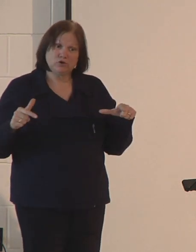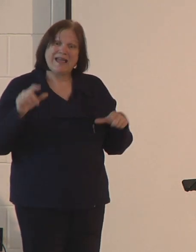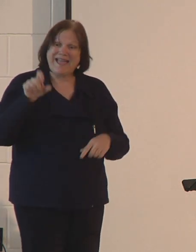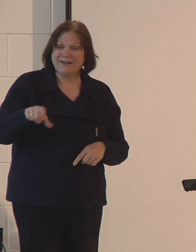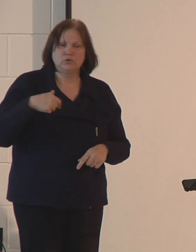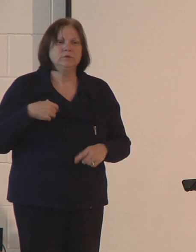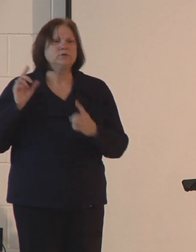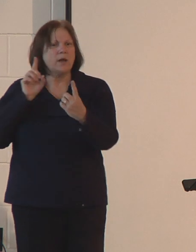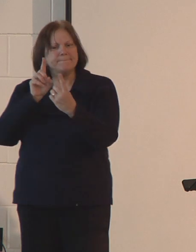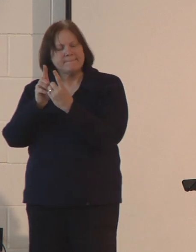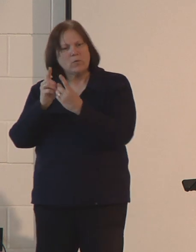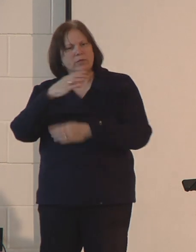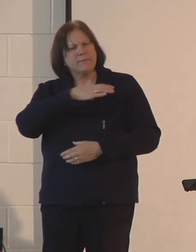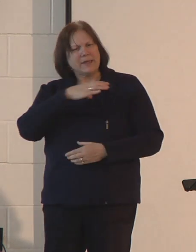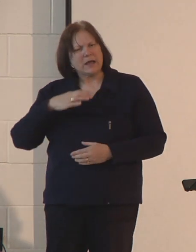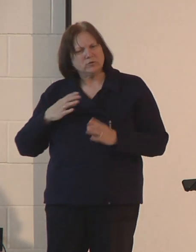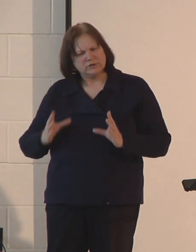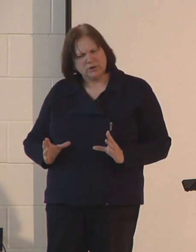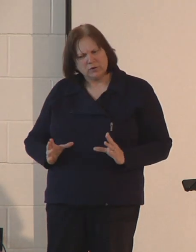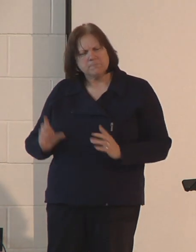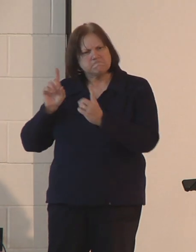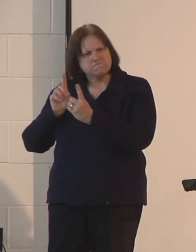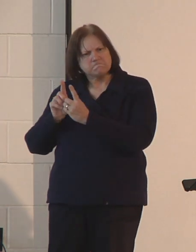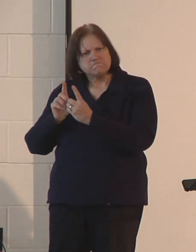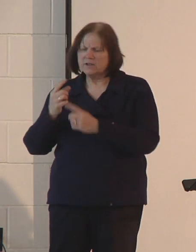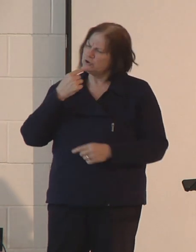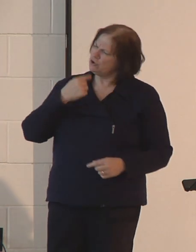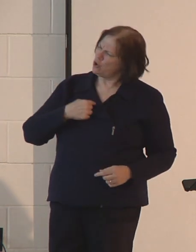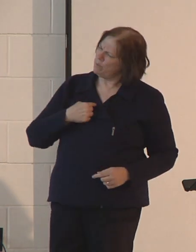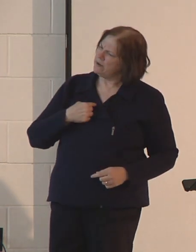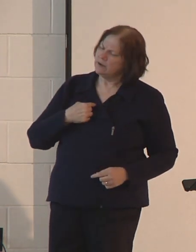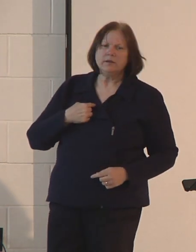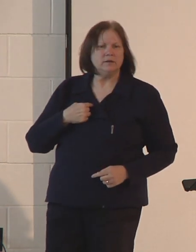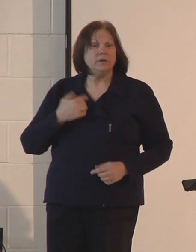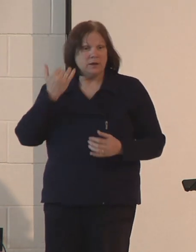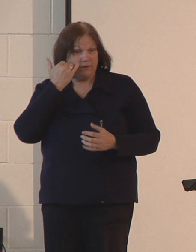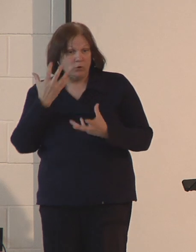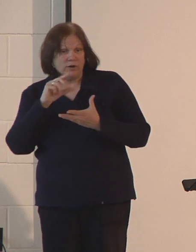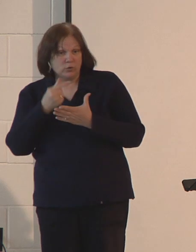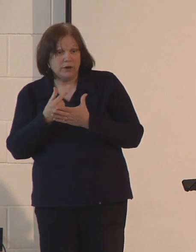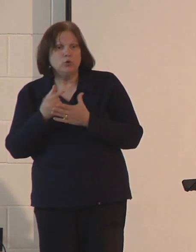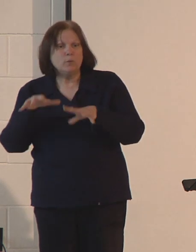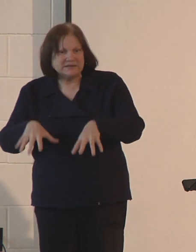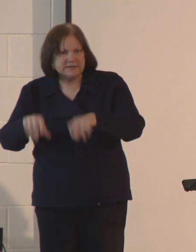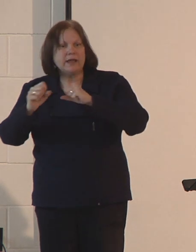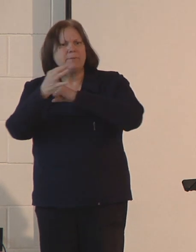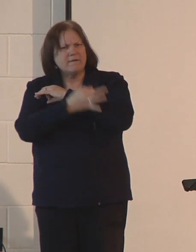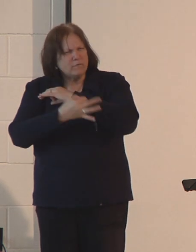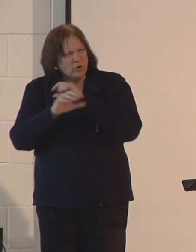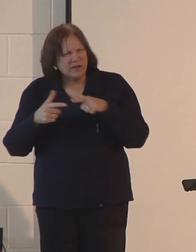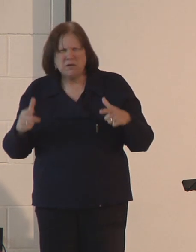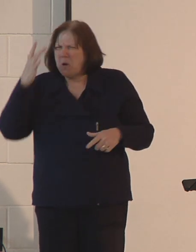I met with my counselors, and she said, well, in order for you to graduate, you have to take a foreign language. And I